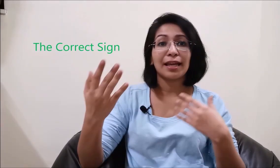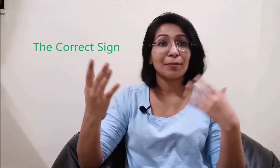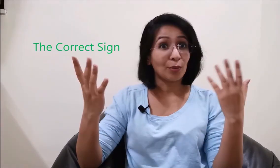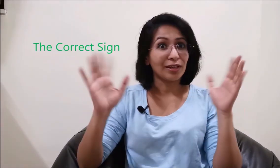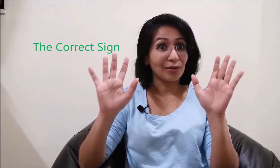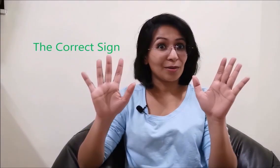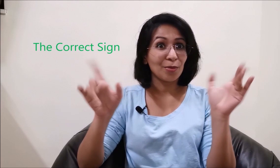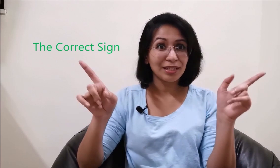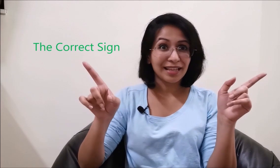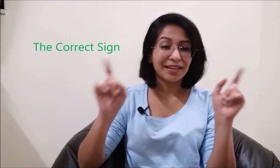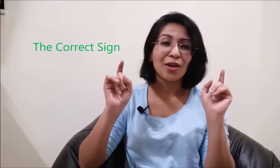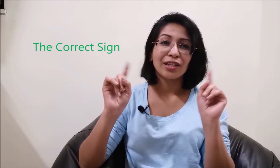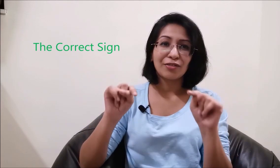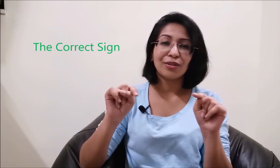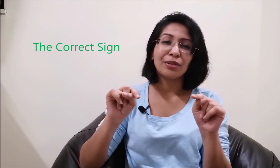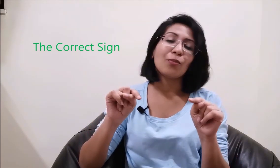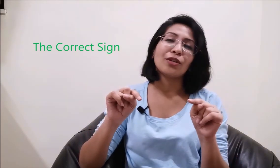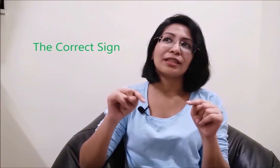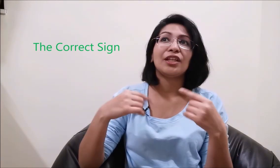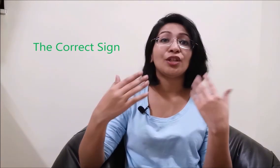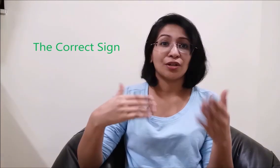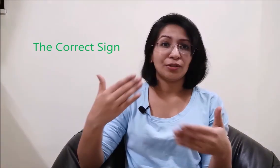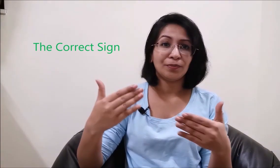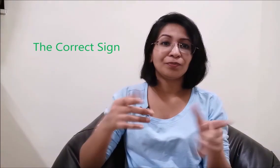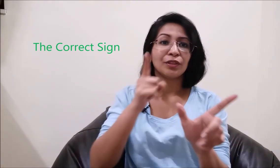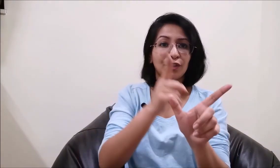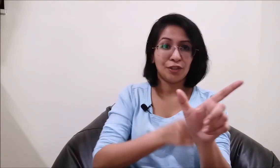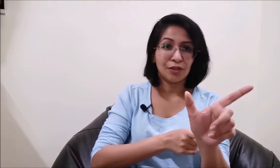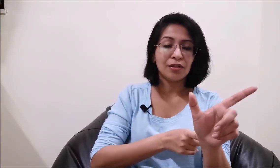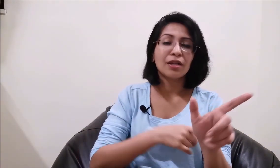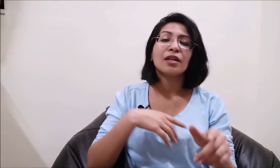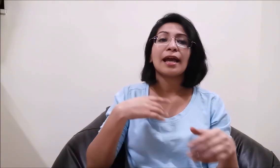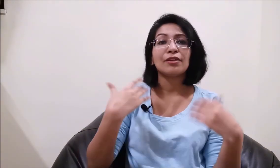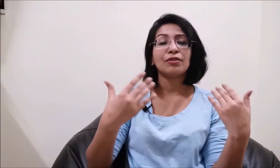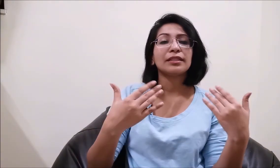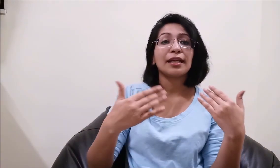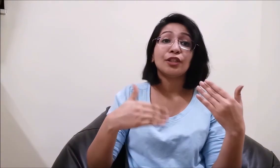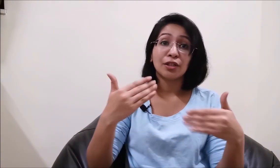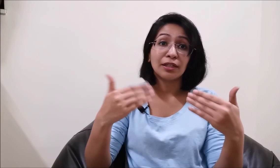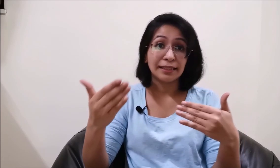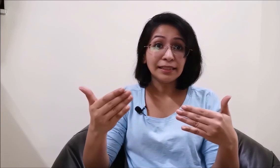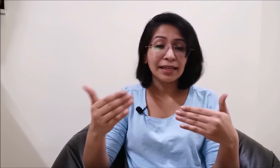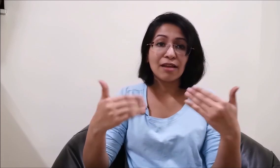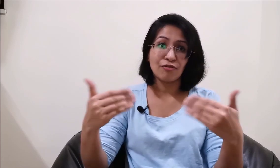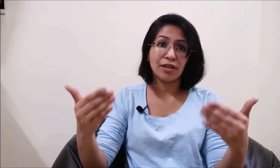saying, now here bonus sign, if we want to say year, year, and if we are saying yearly, every year,